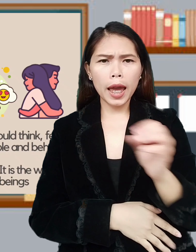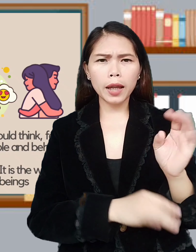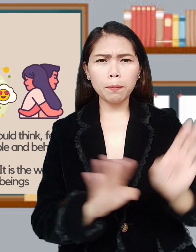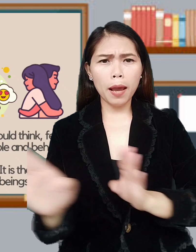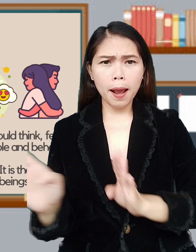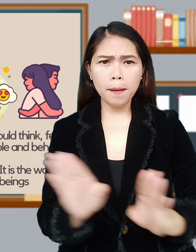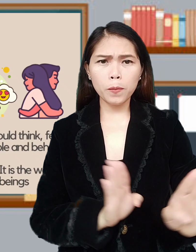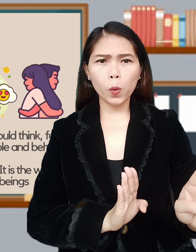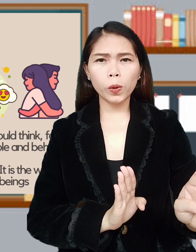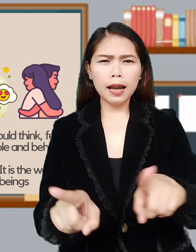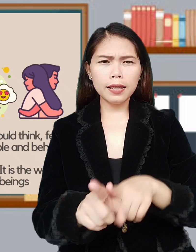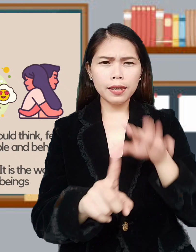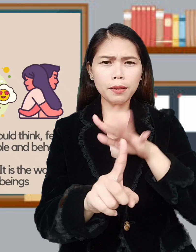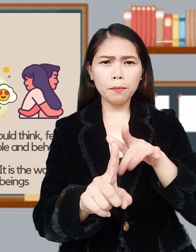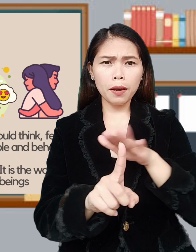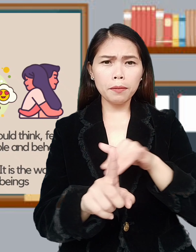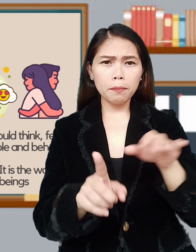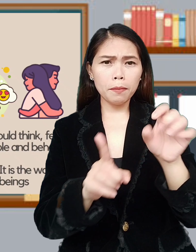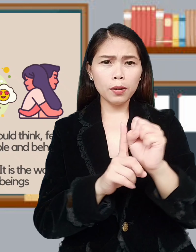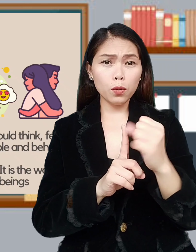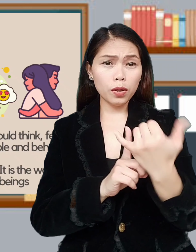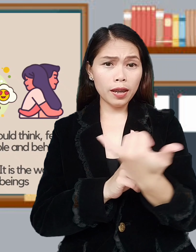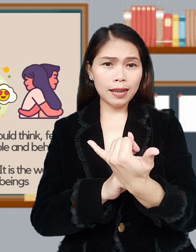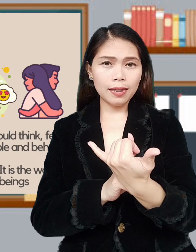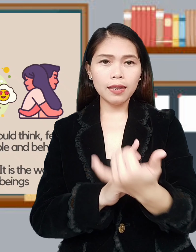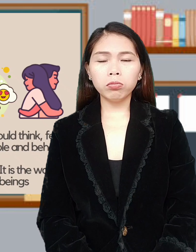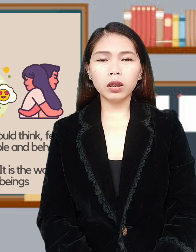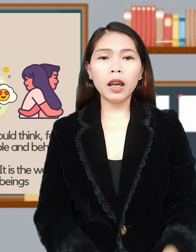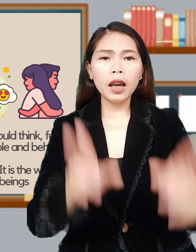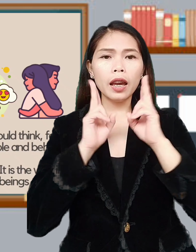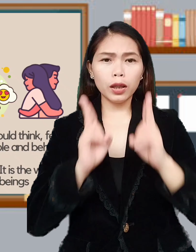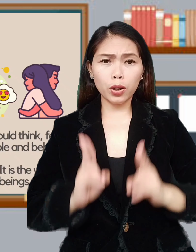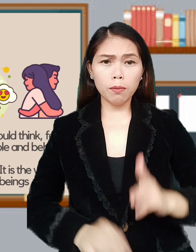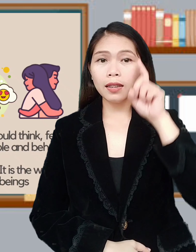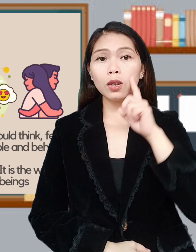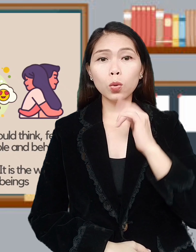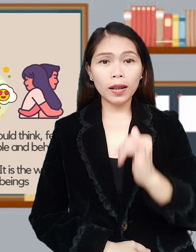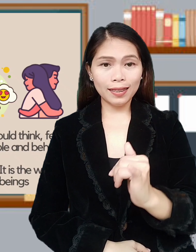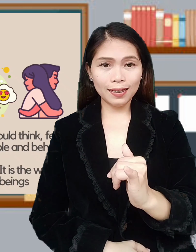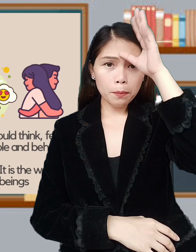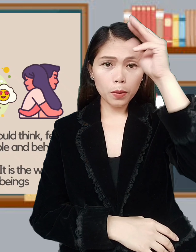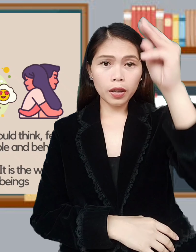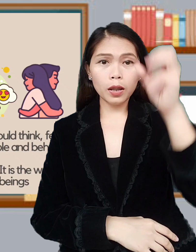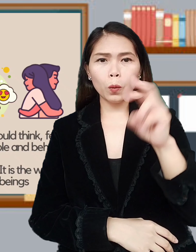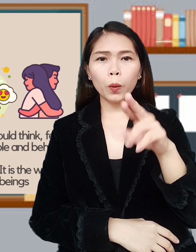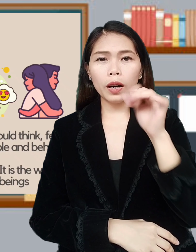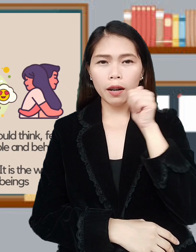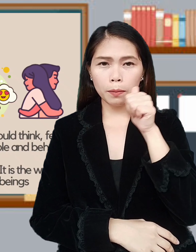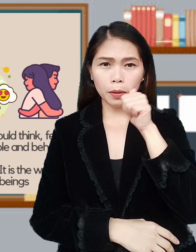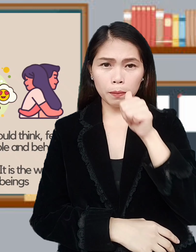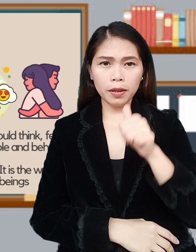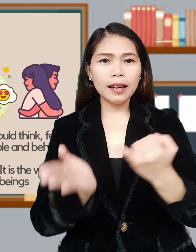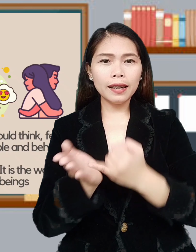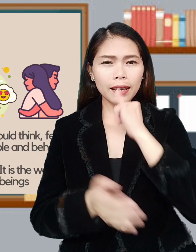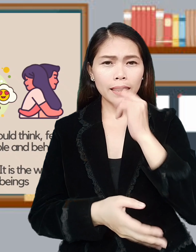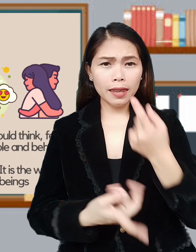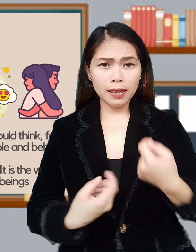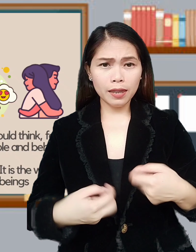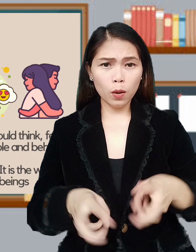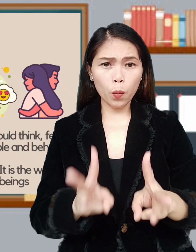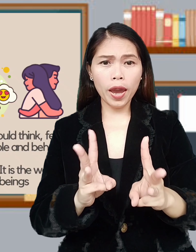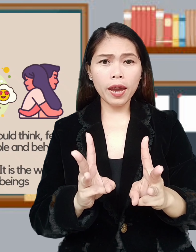person's role and behavior as defined by society. Human sexuality is a quality of being